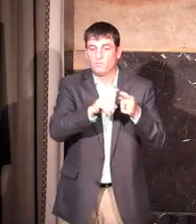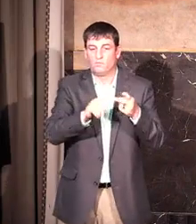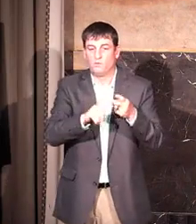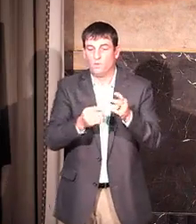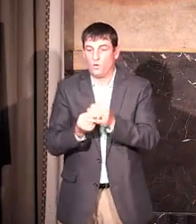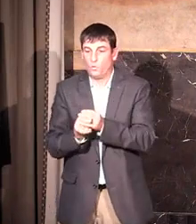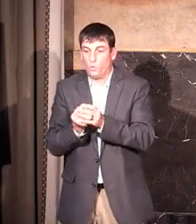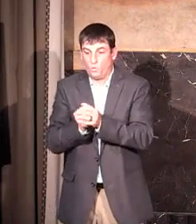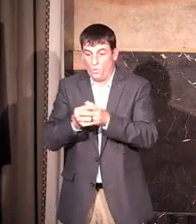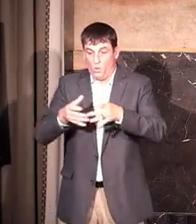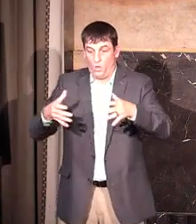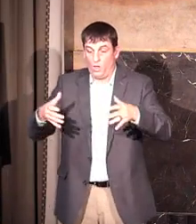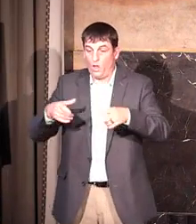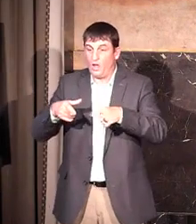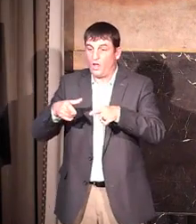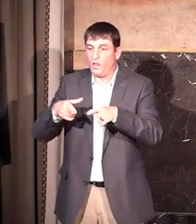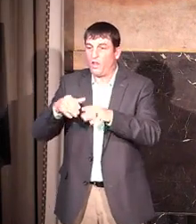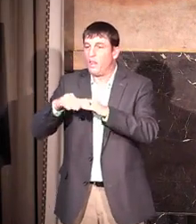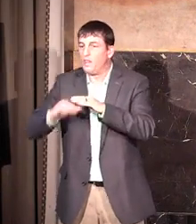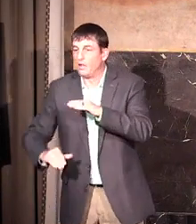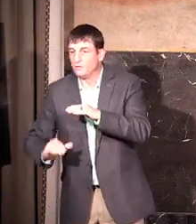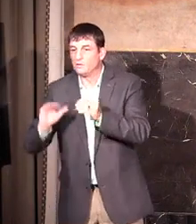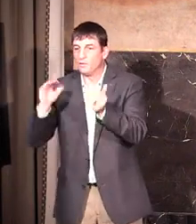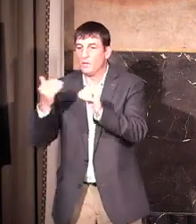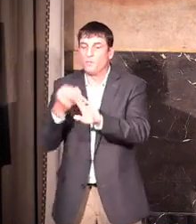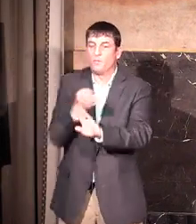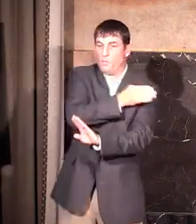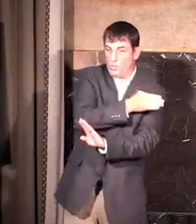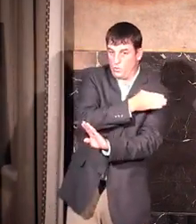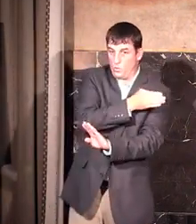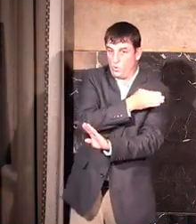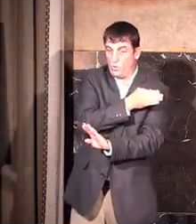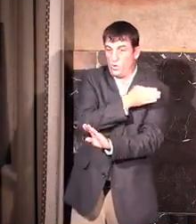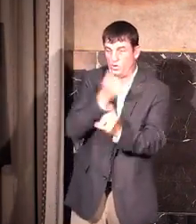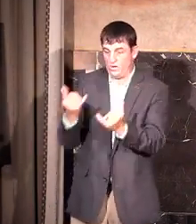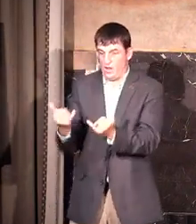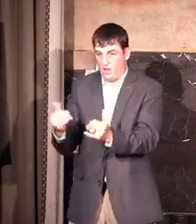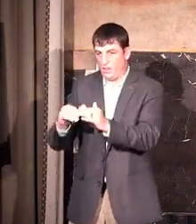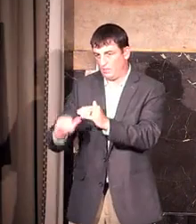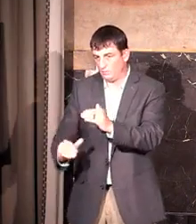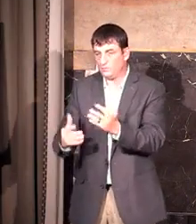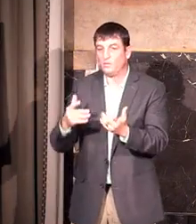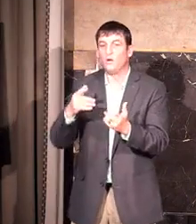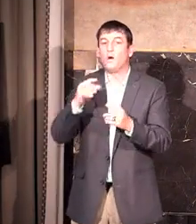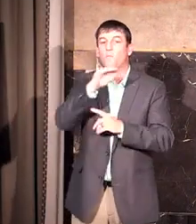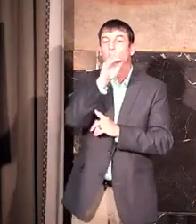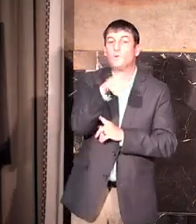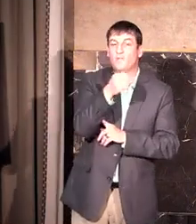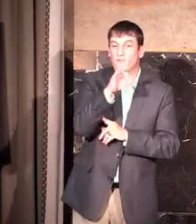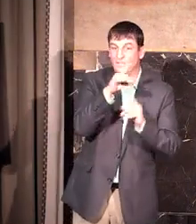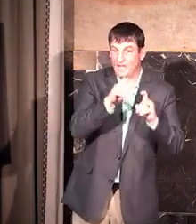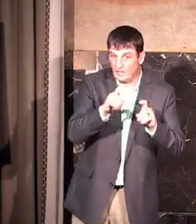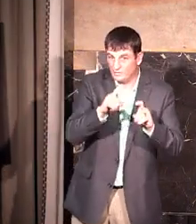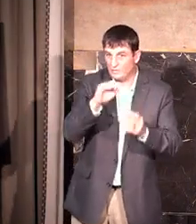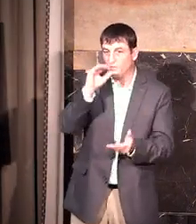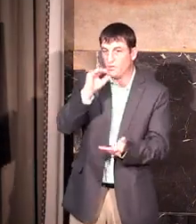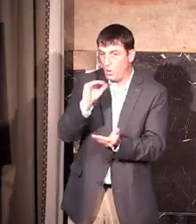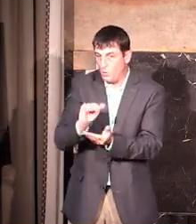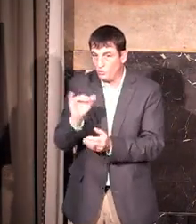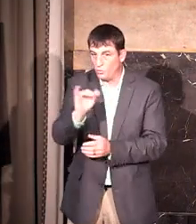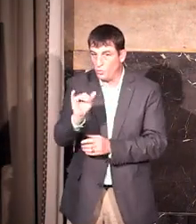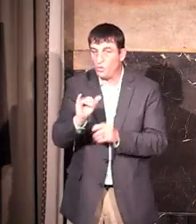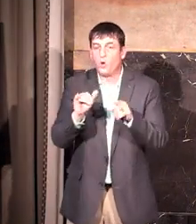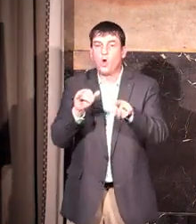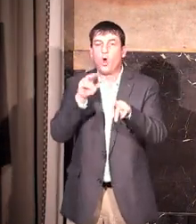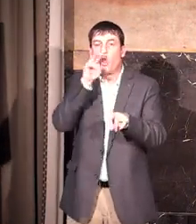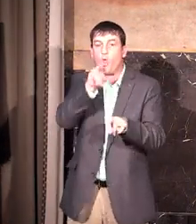than what it was previously, especially when you look at it as a percentage of testing. But if you only look at the state numbers, sometimes you